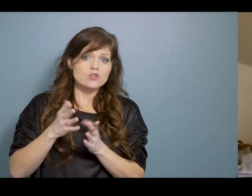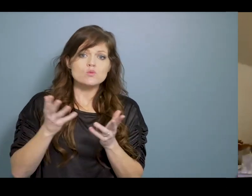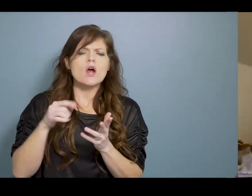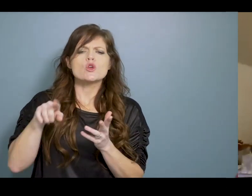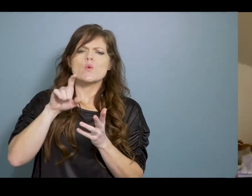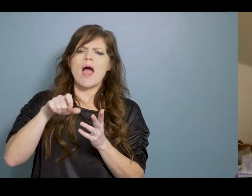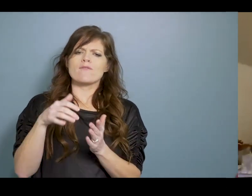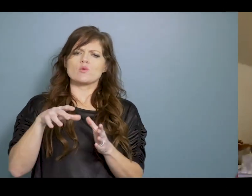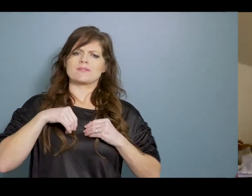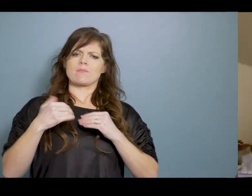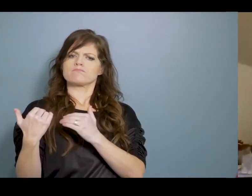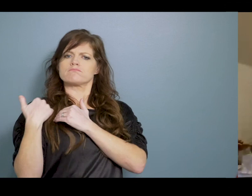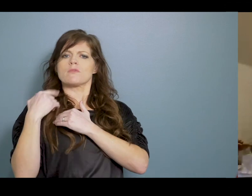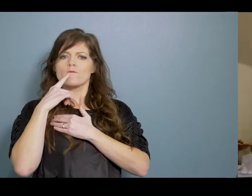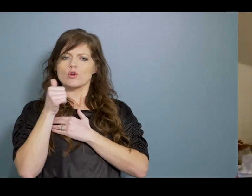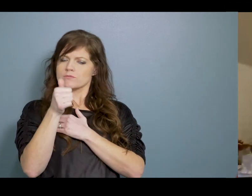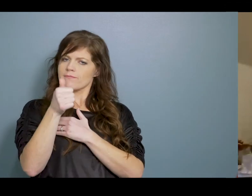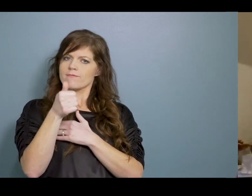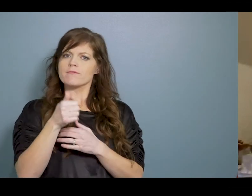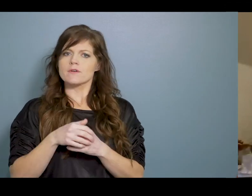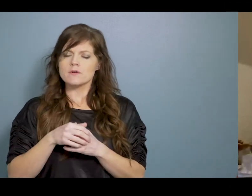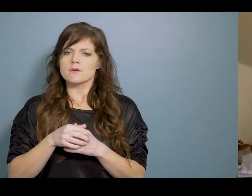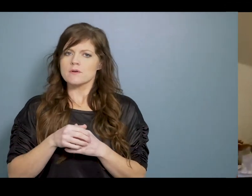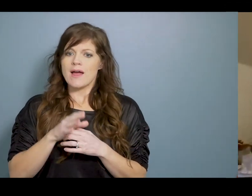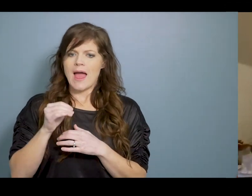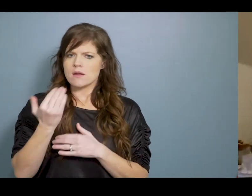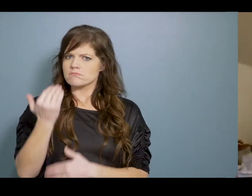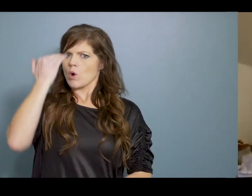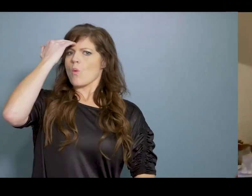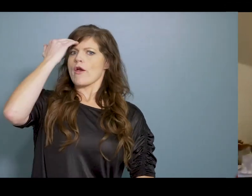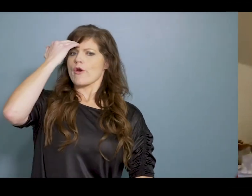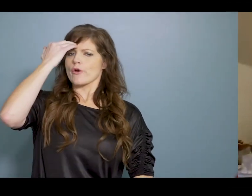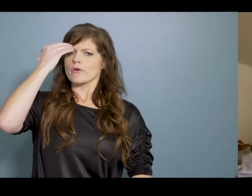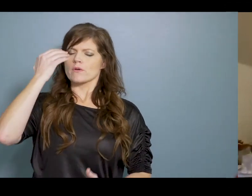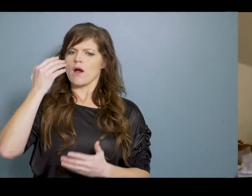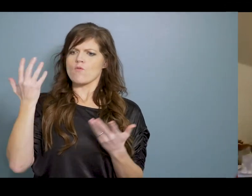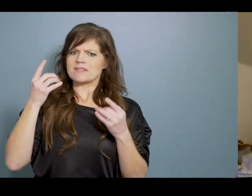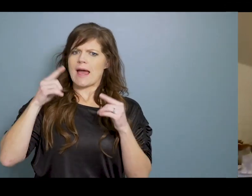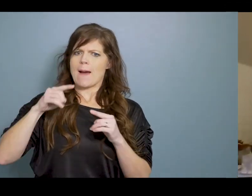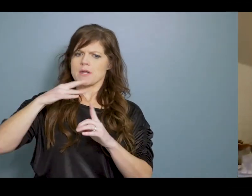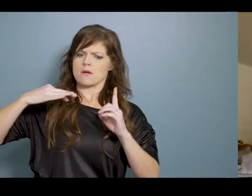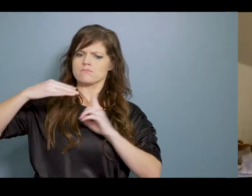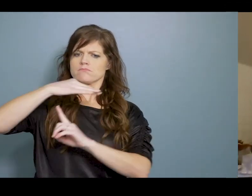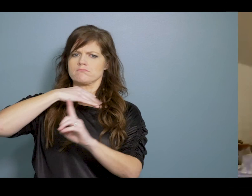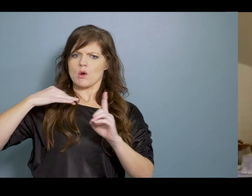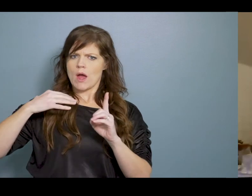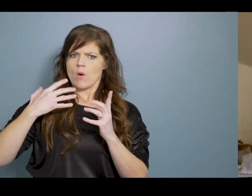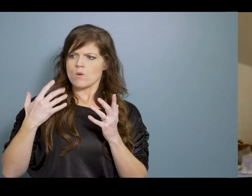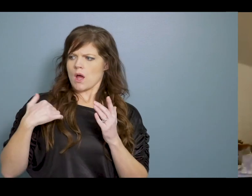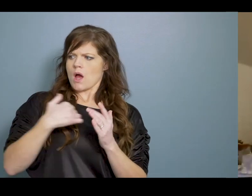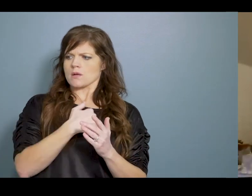take responsibility for yourself and have that awareness of what's going on in and around